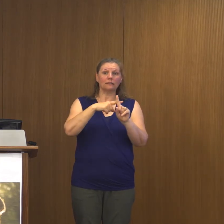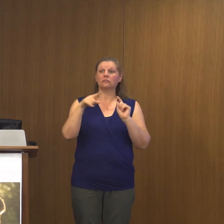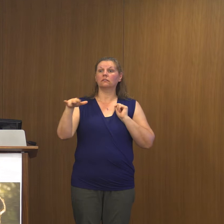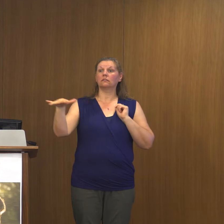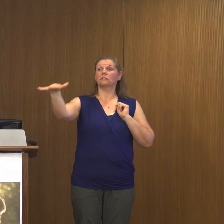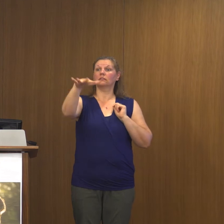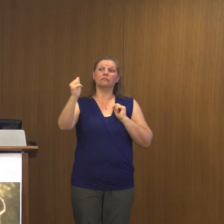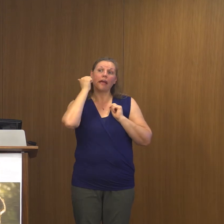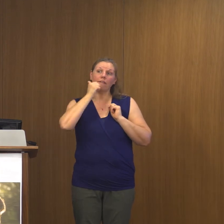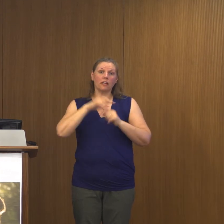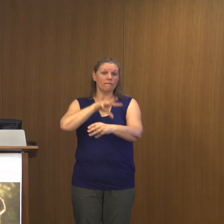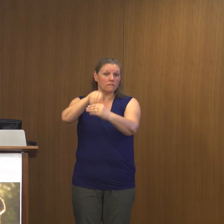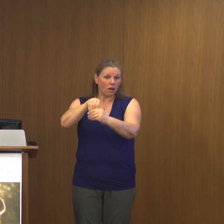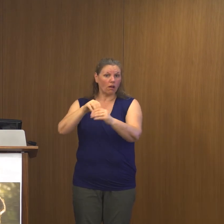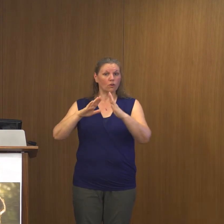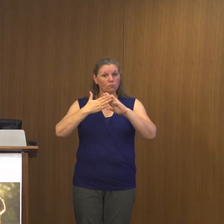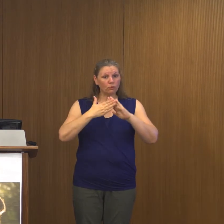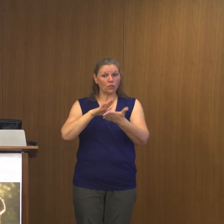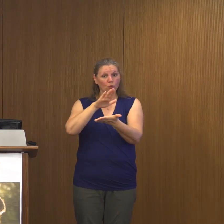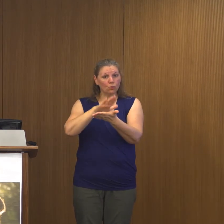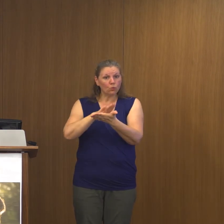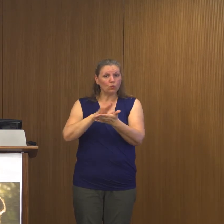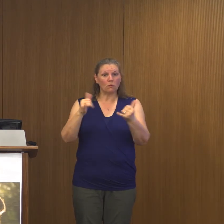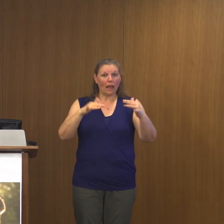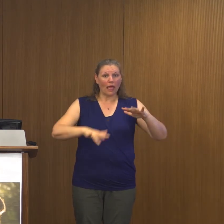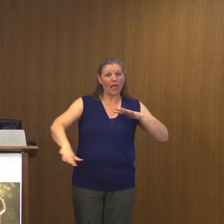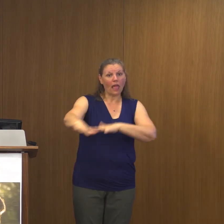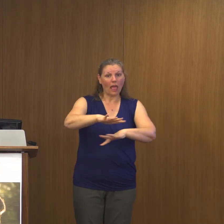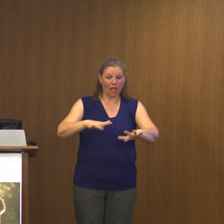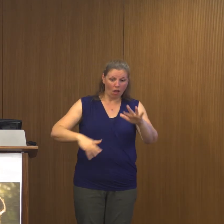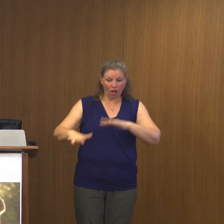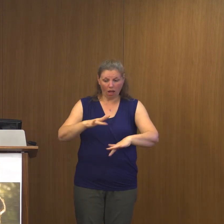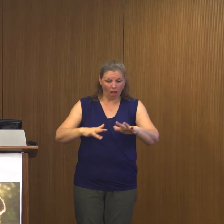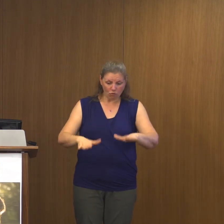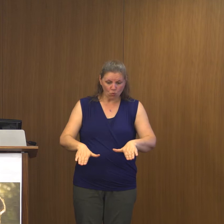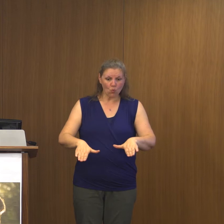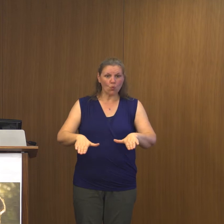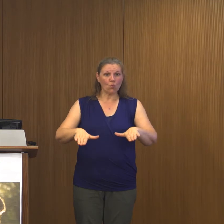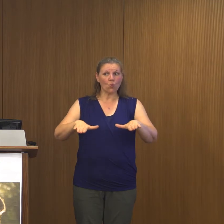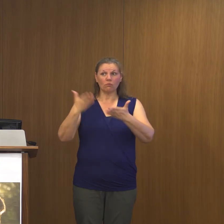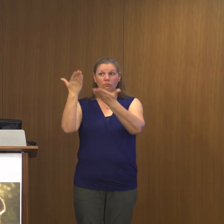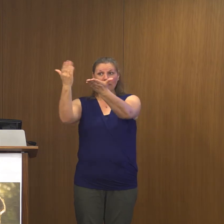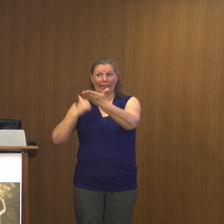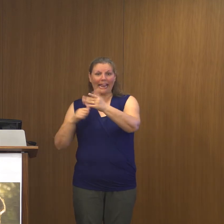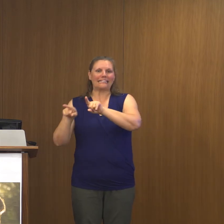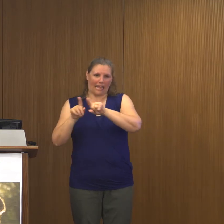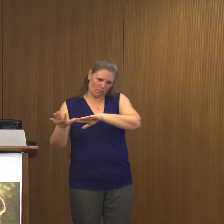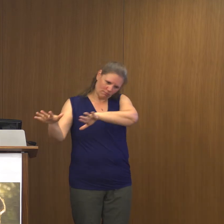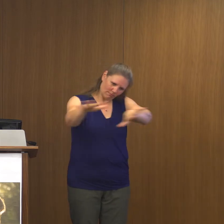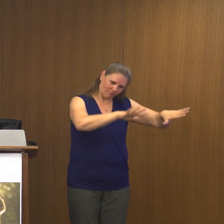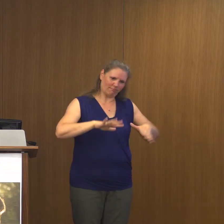right, in the community, in schools, in the playgrounds, growing up in Canada as they are everywhere in the